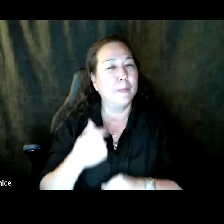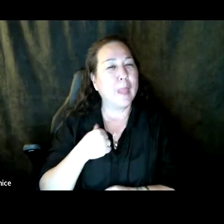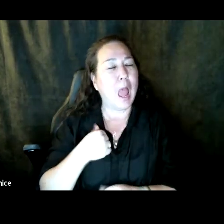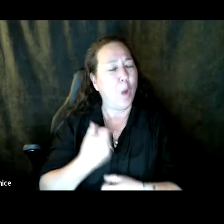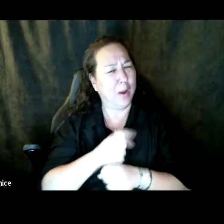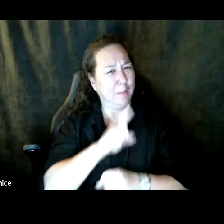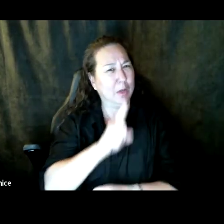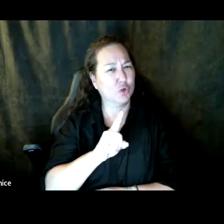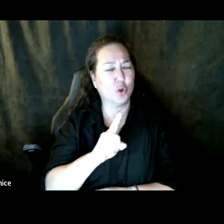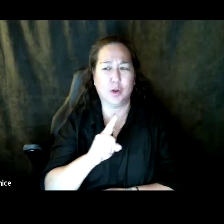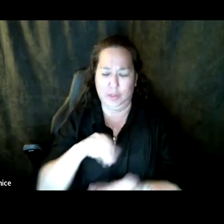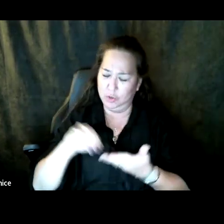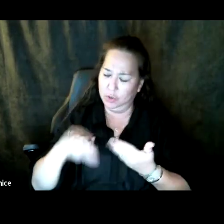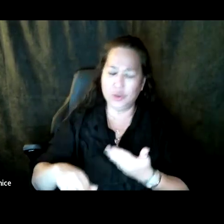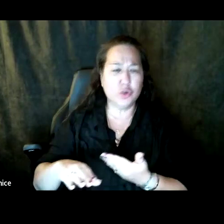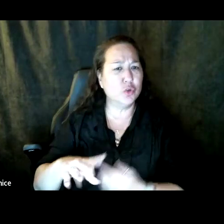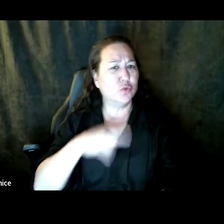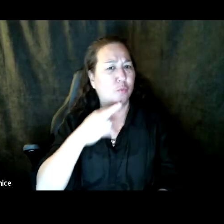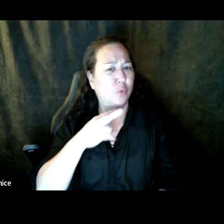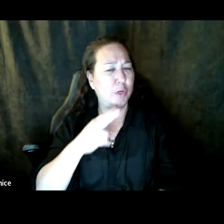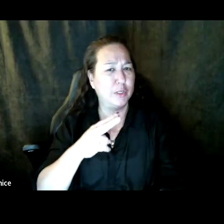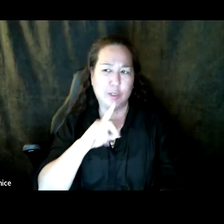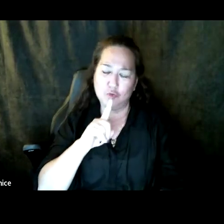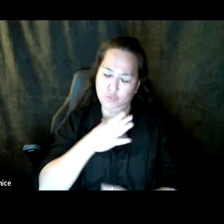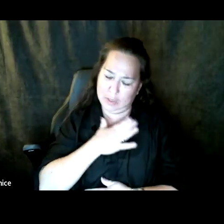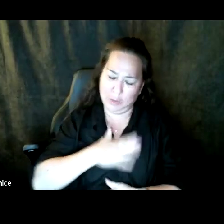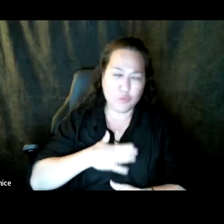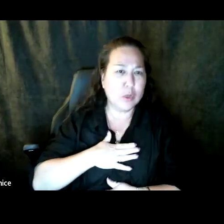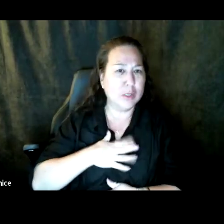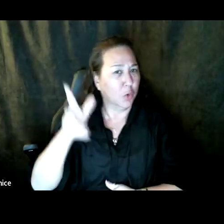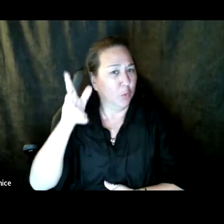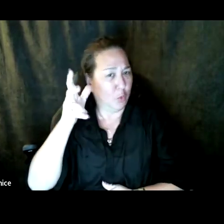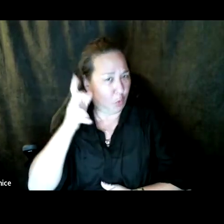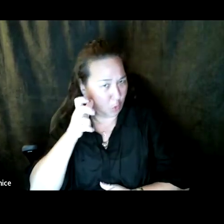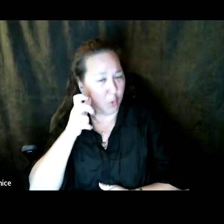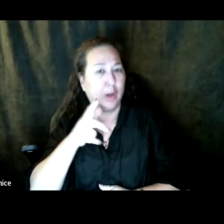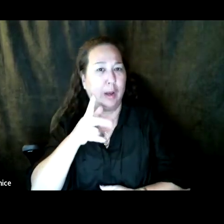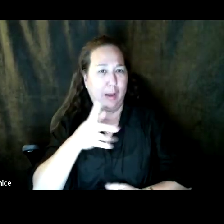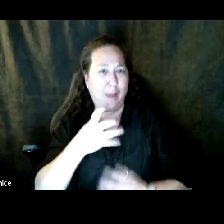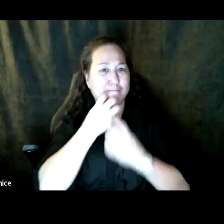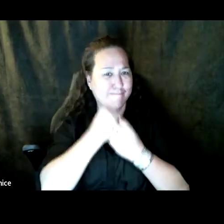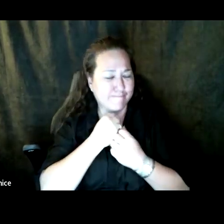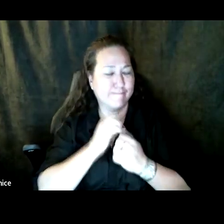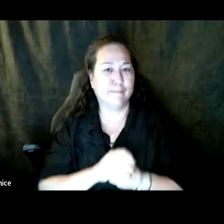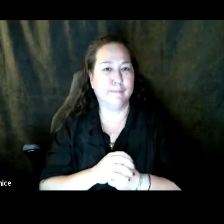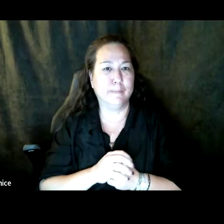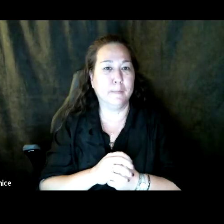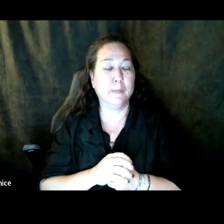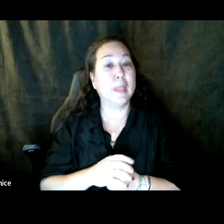and opinions are heard and valued. I'd also like to speak for one of the projects that we have at BSAC.